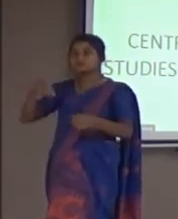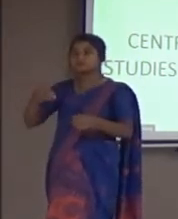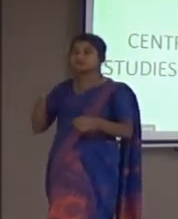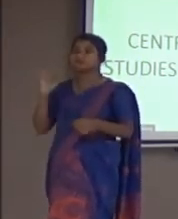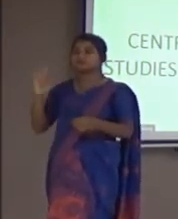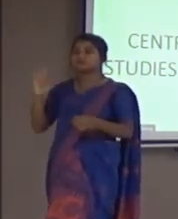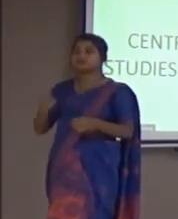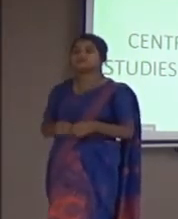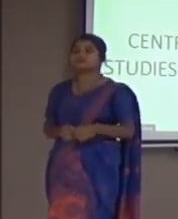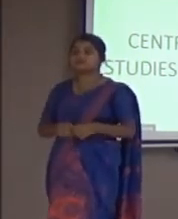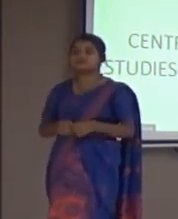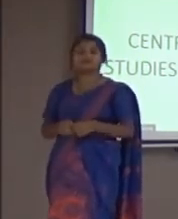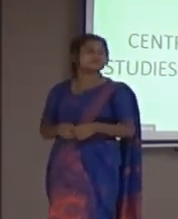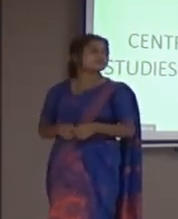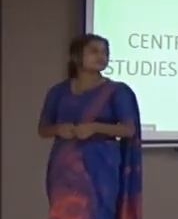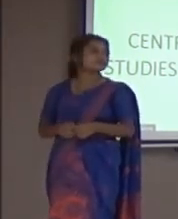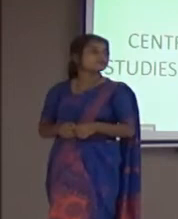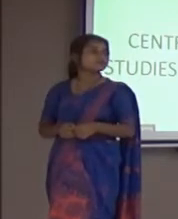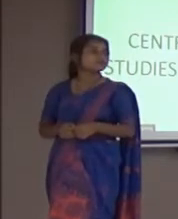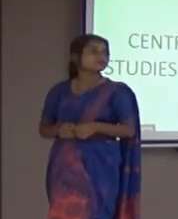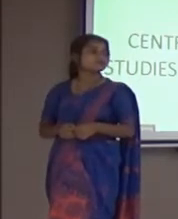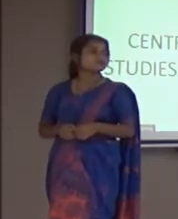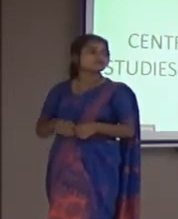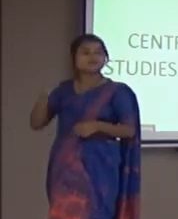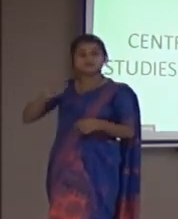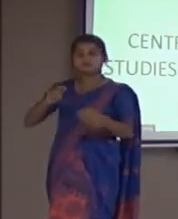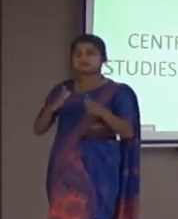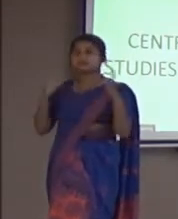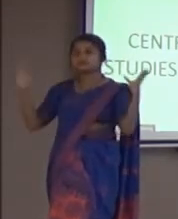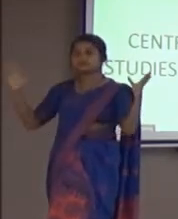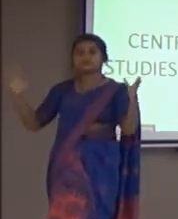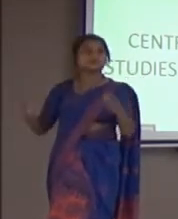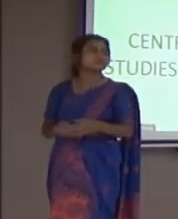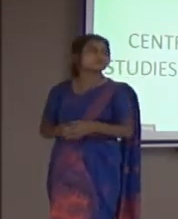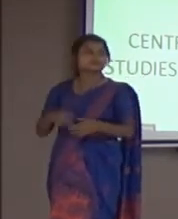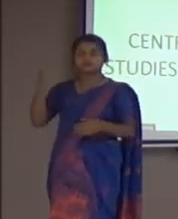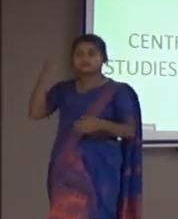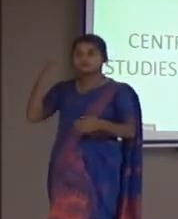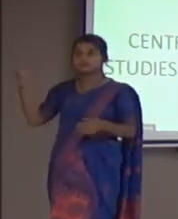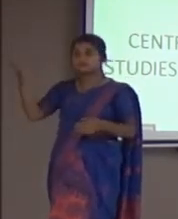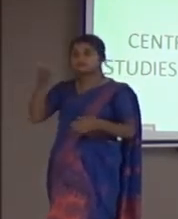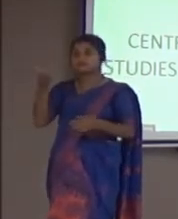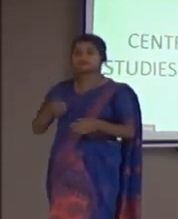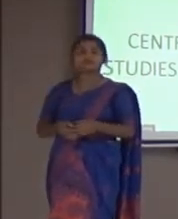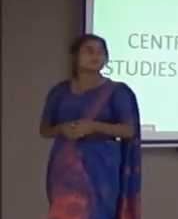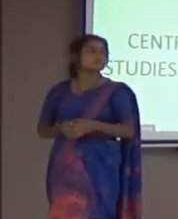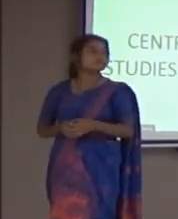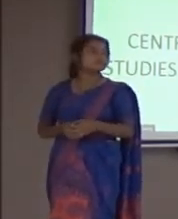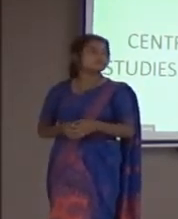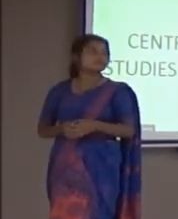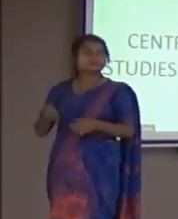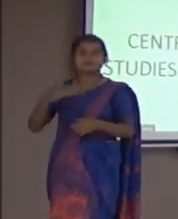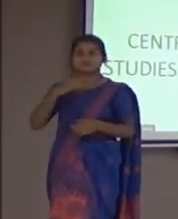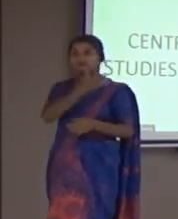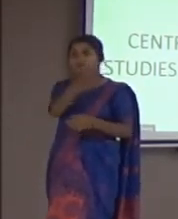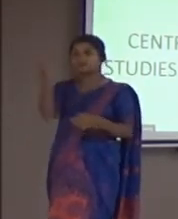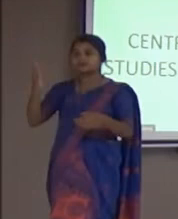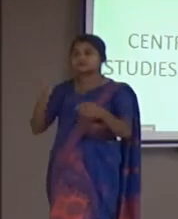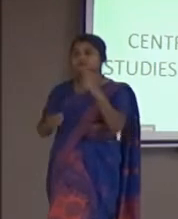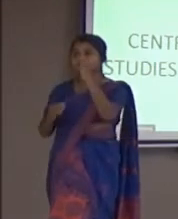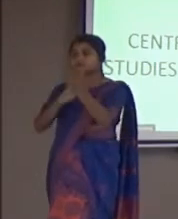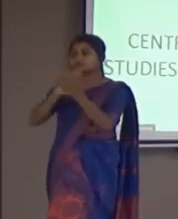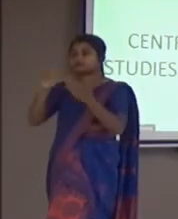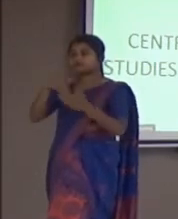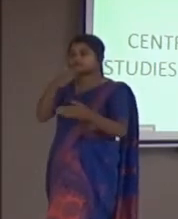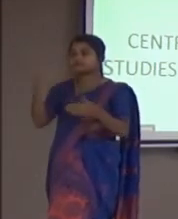wonderful gathering of the great eminent people over here. We have our Honorable Chief Justice,